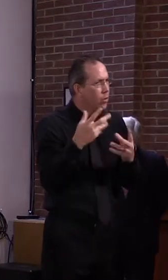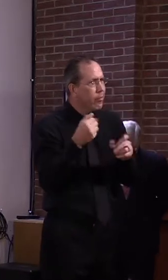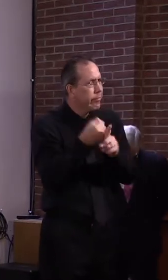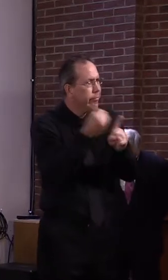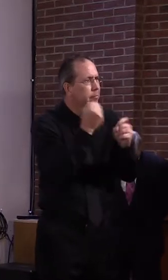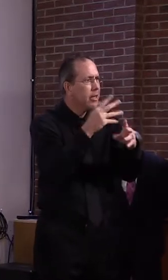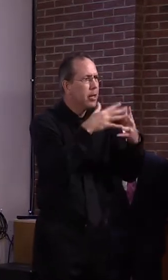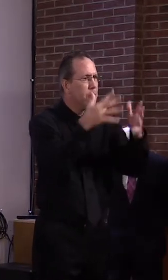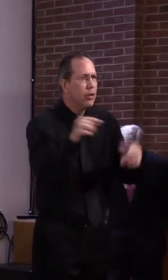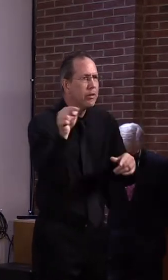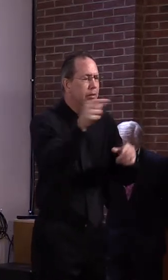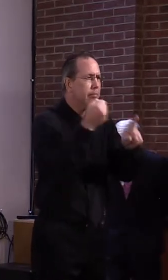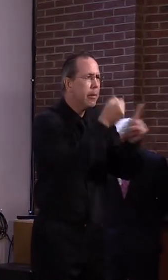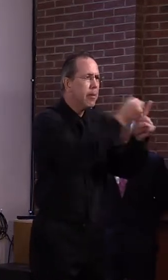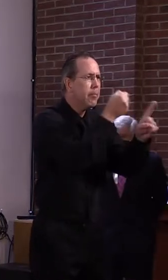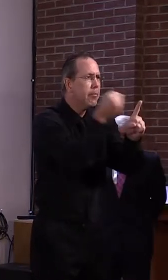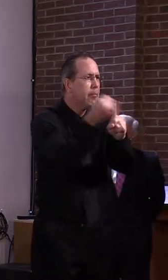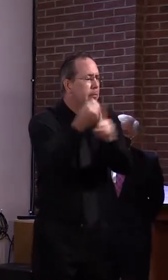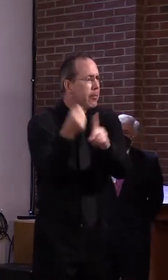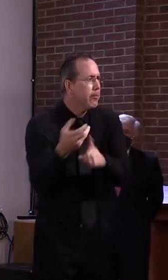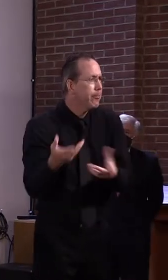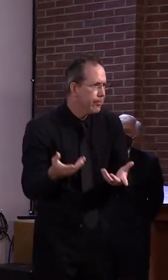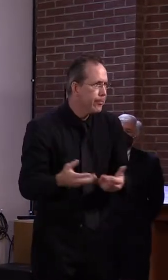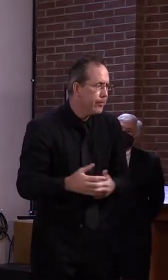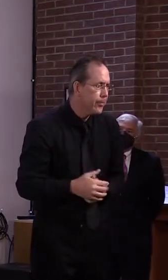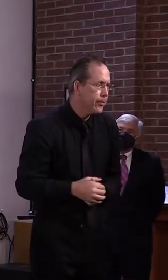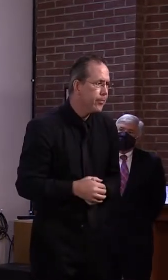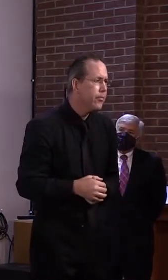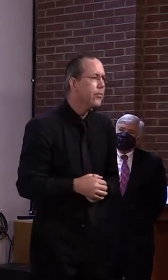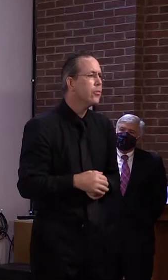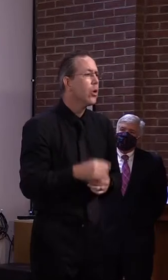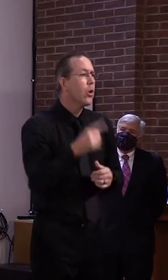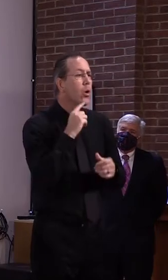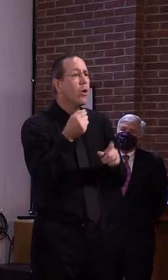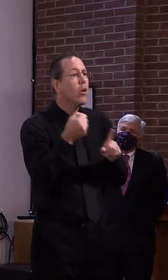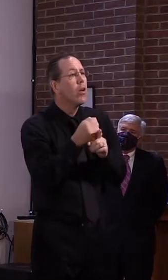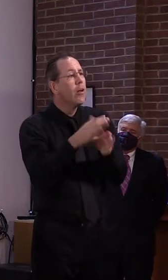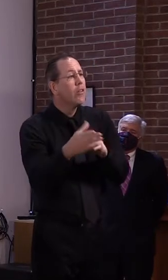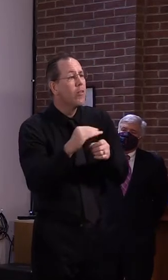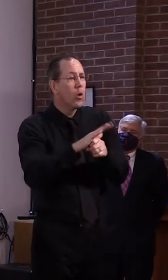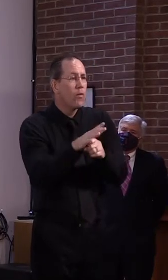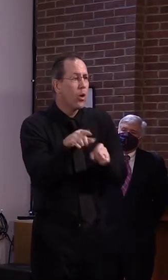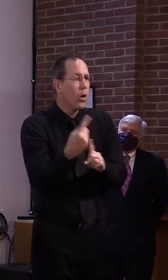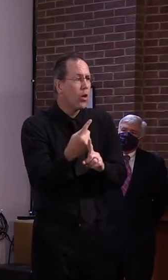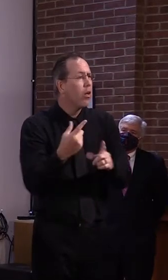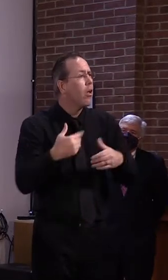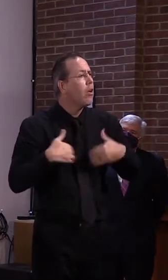all 15 and 20 year olds who have no problems and suddenly died of COVID.